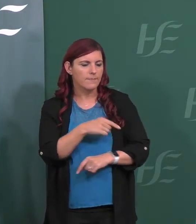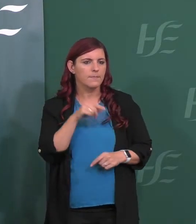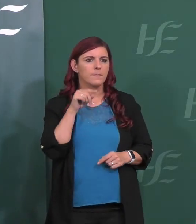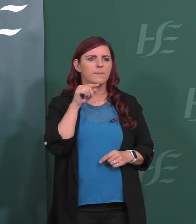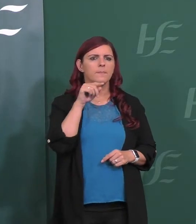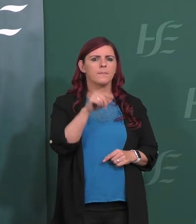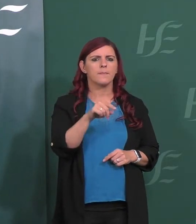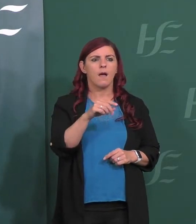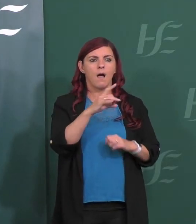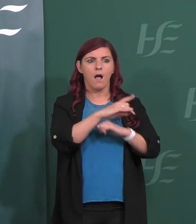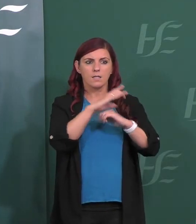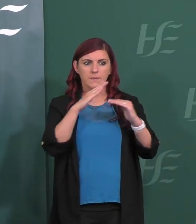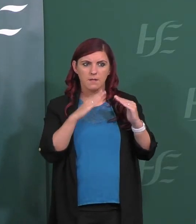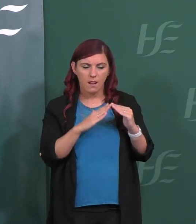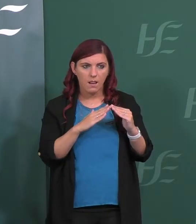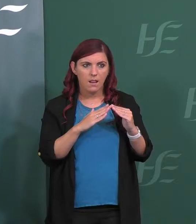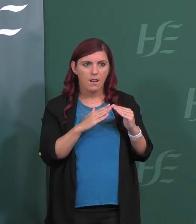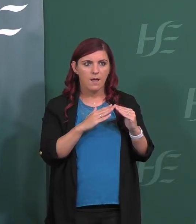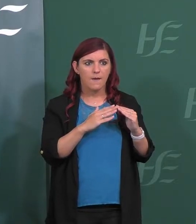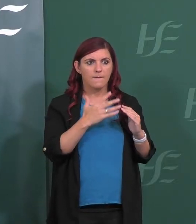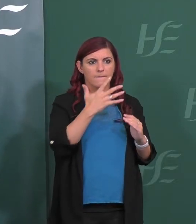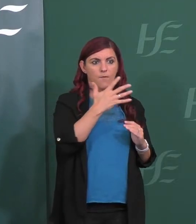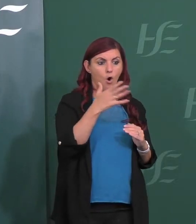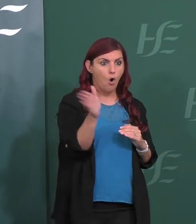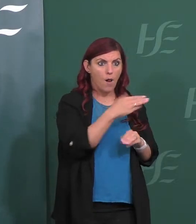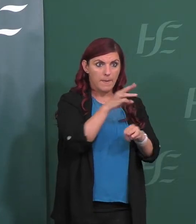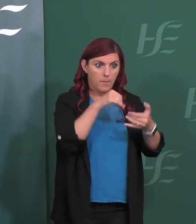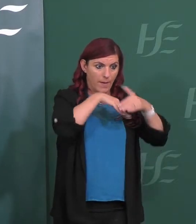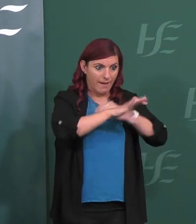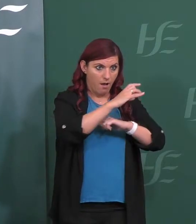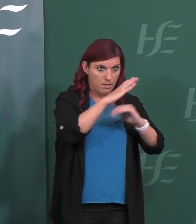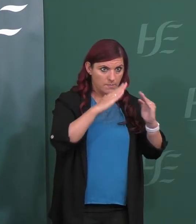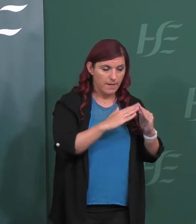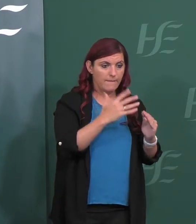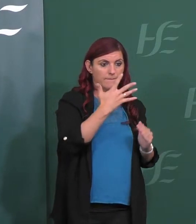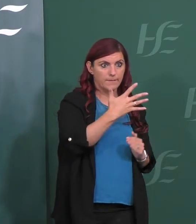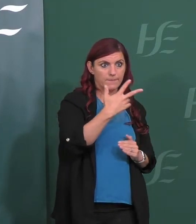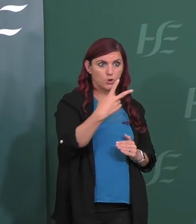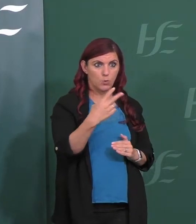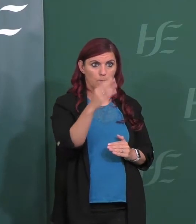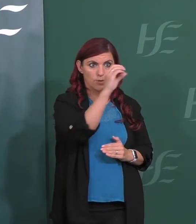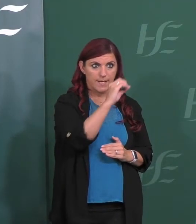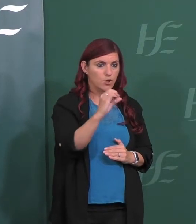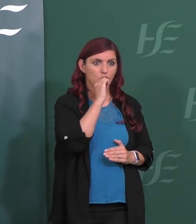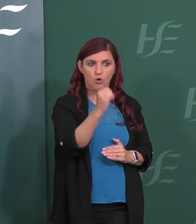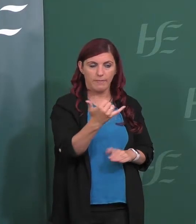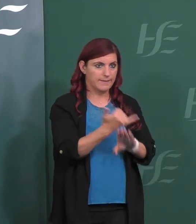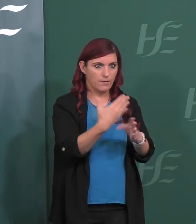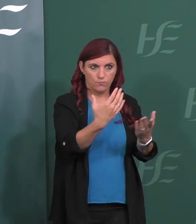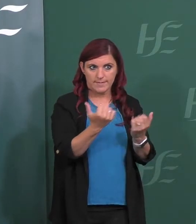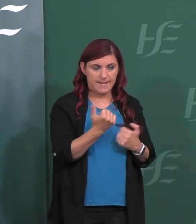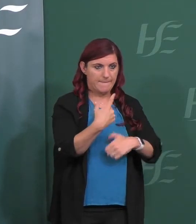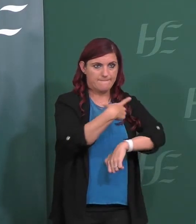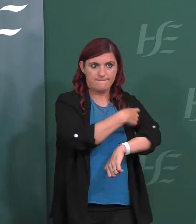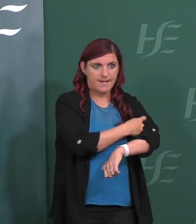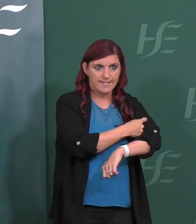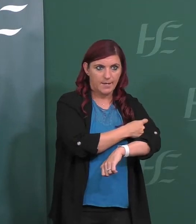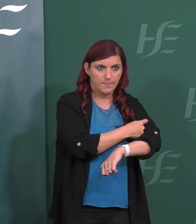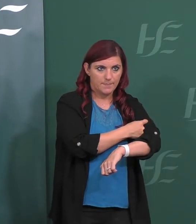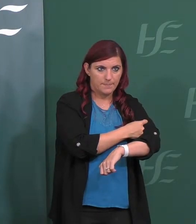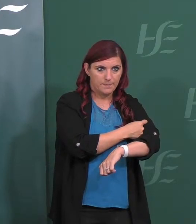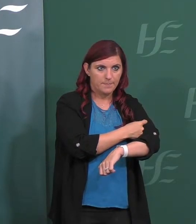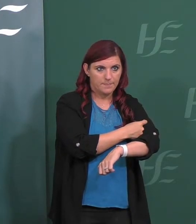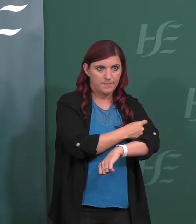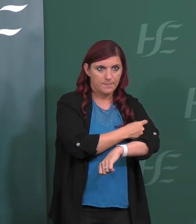hospital, 52% of hospitalised cases aren't fully vaccinated. Again, high in proportion of 20% of the 10%